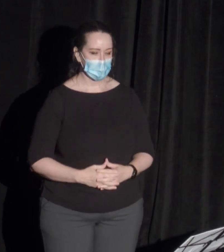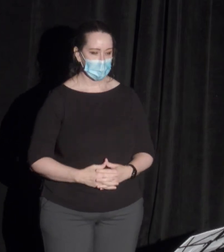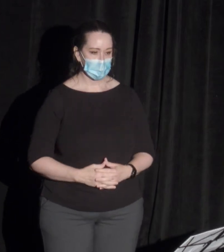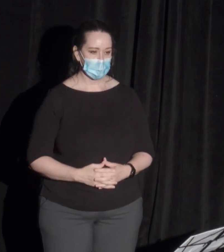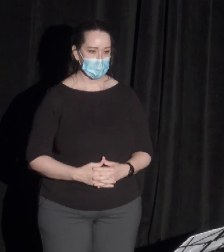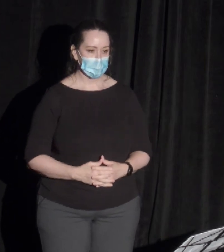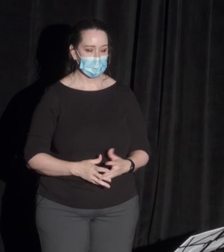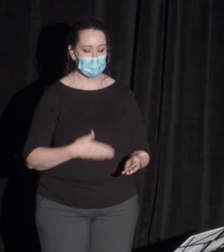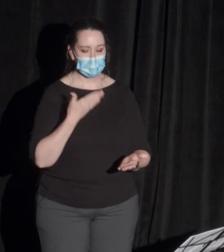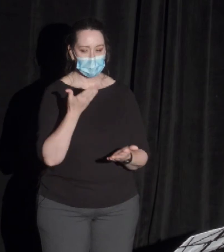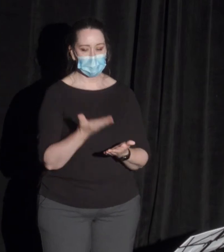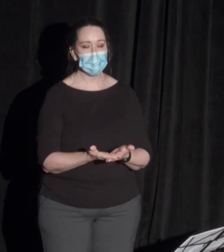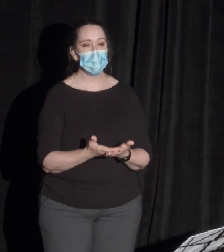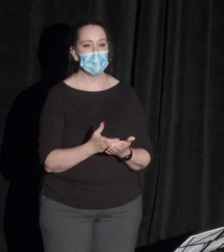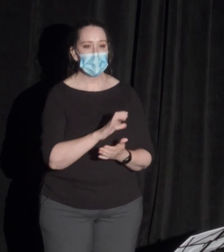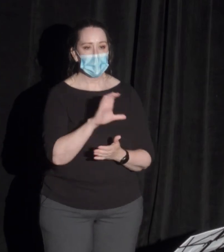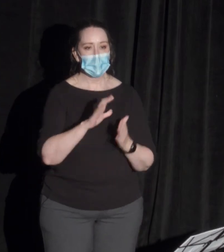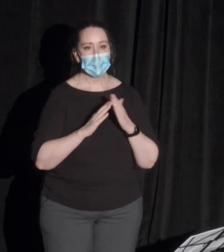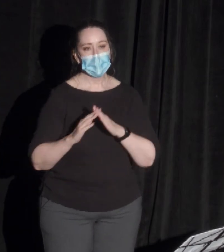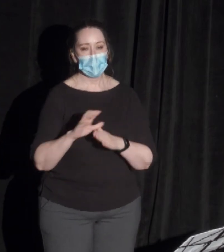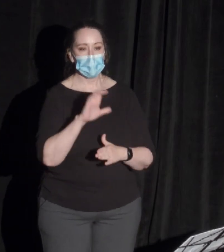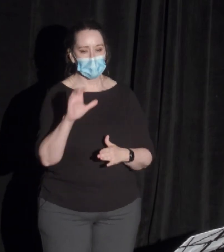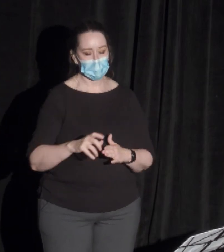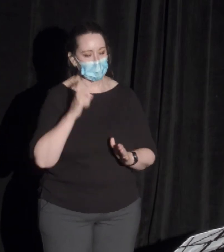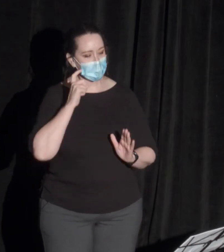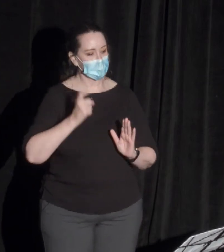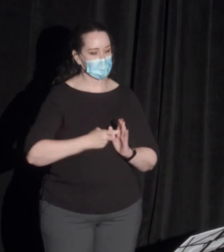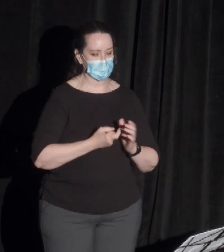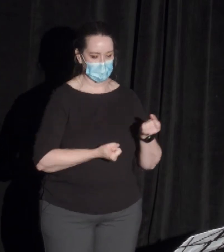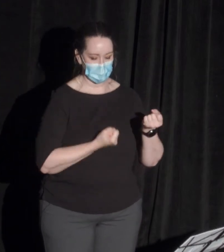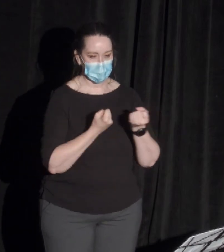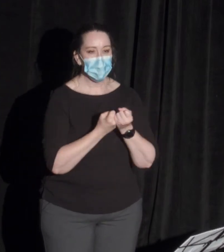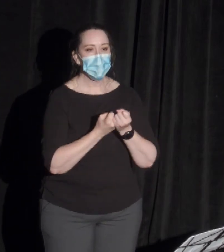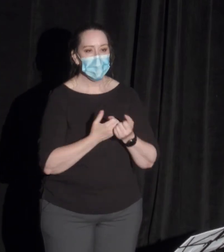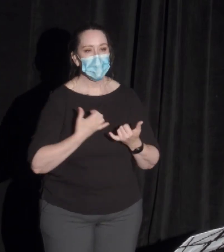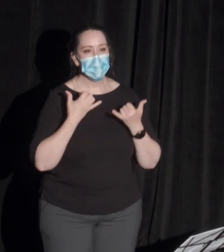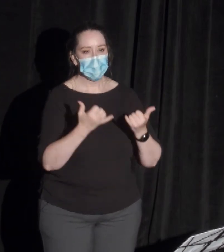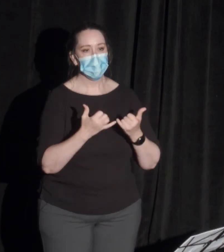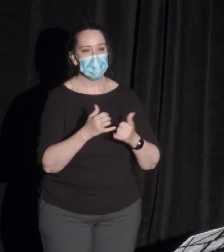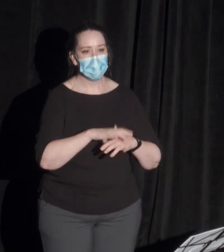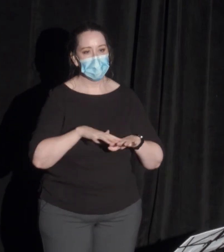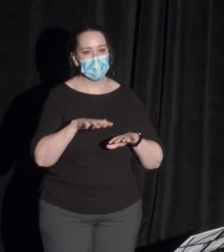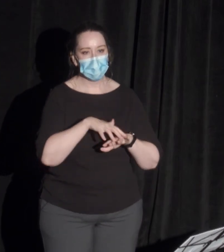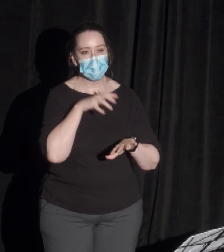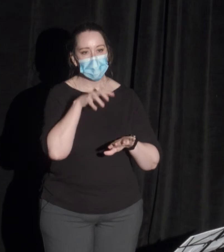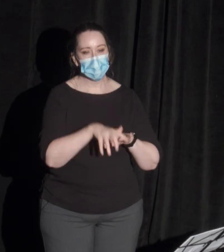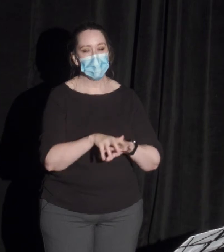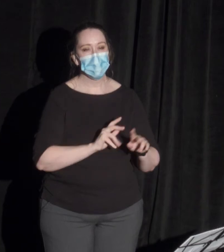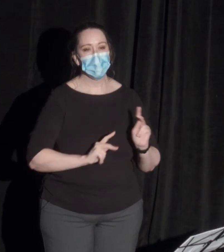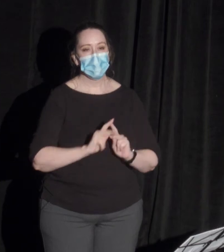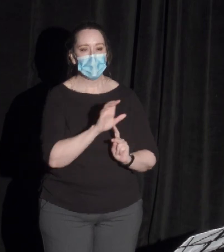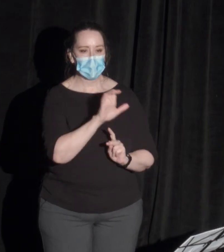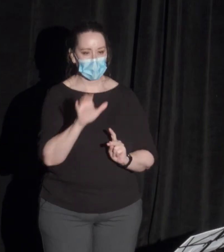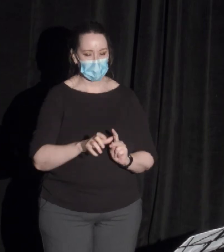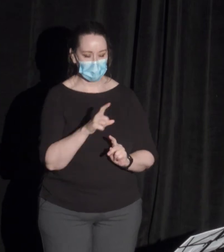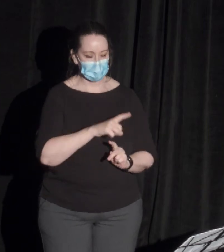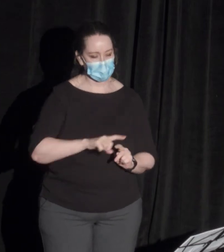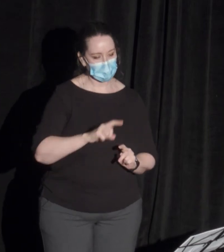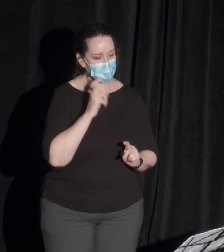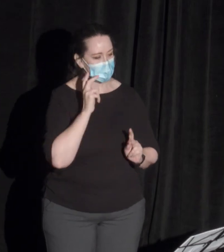Whereas the City of Chicago acknowledges and supports the modern indigenous people of Chicago, along with those who view Chicago as their